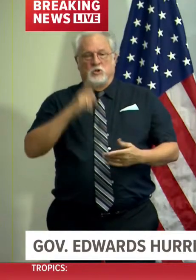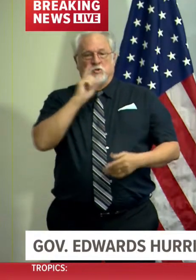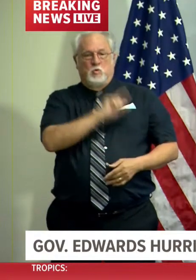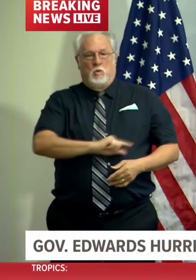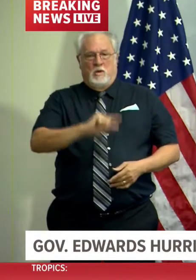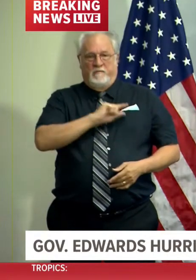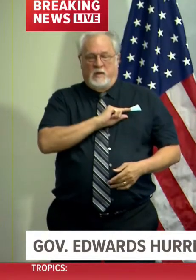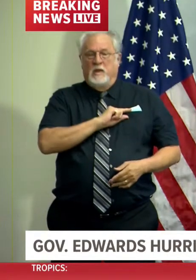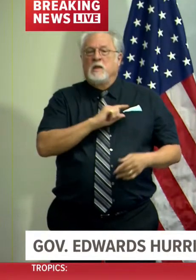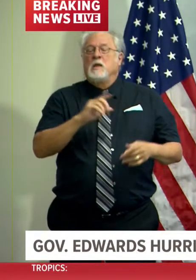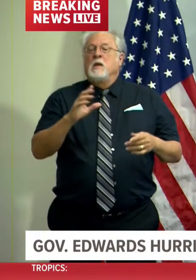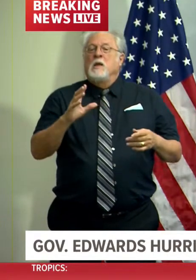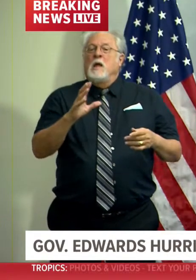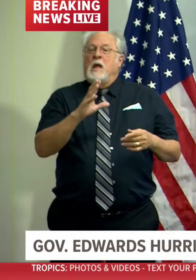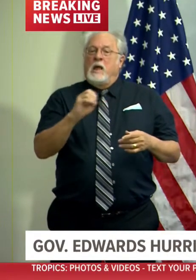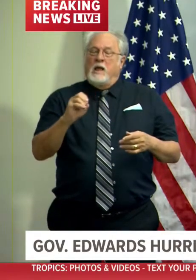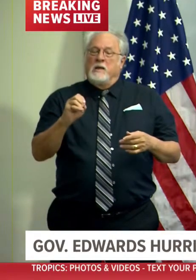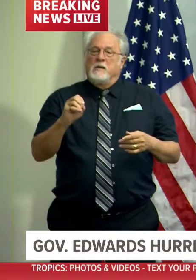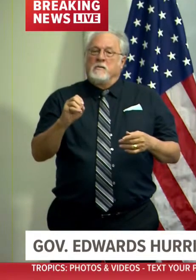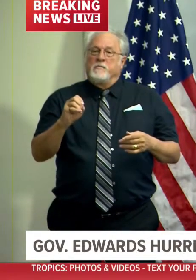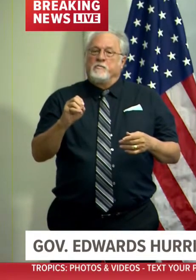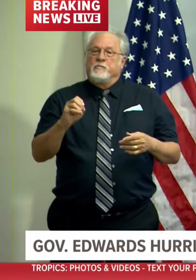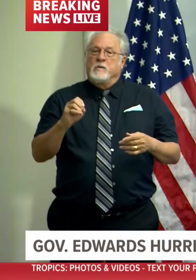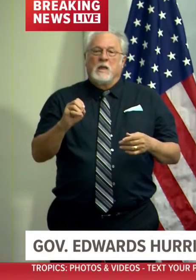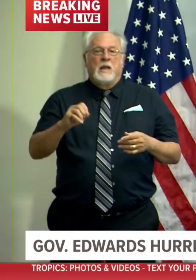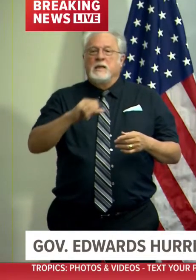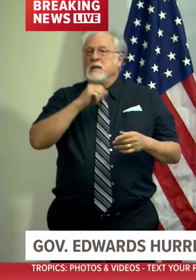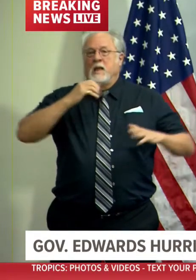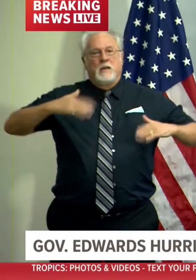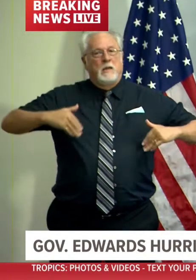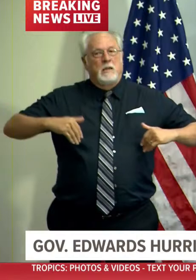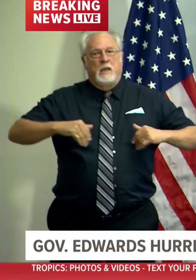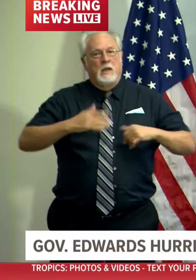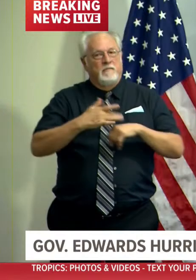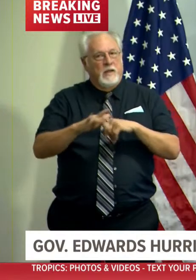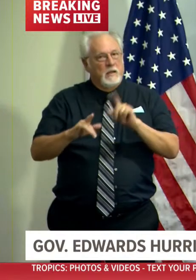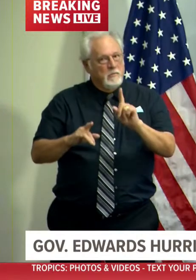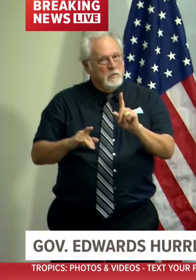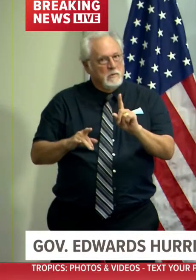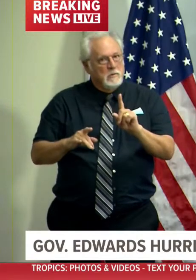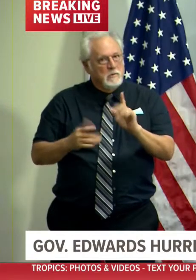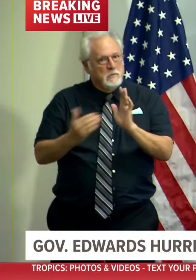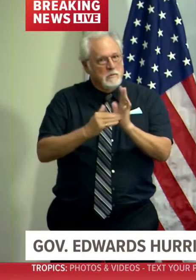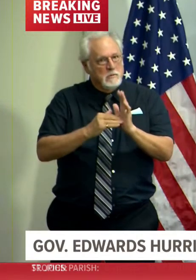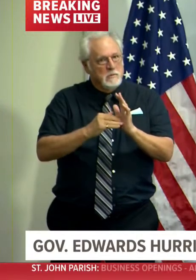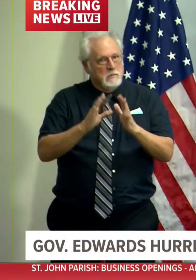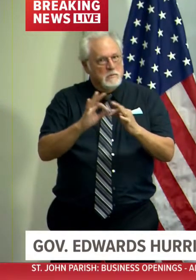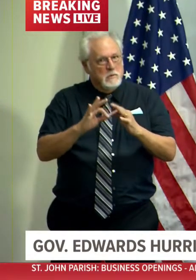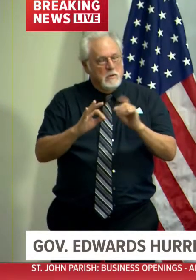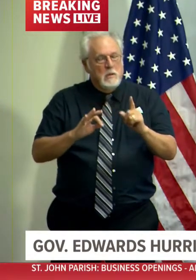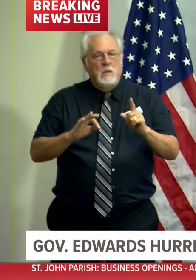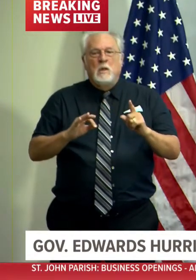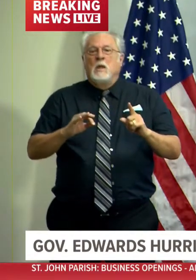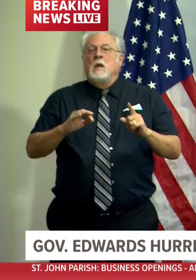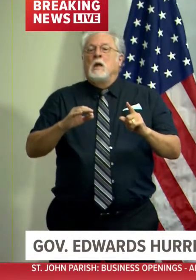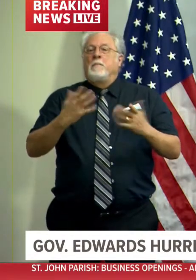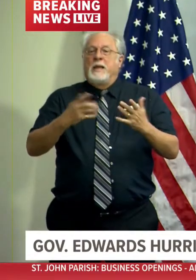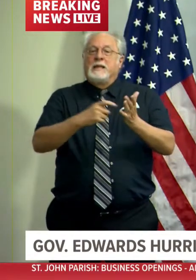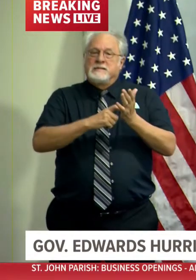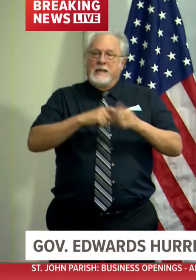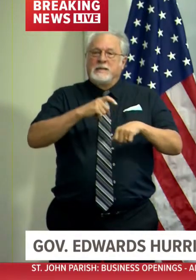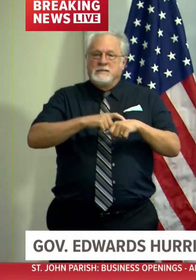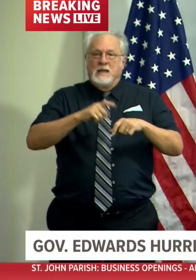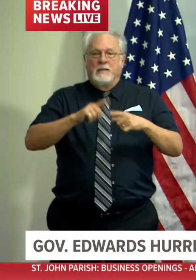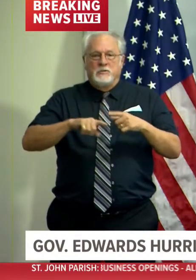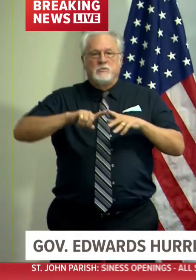qualify. And so it is not yet available. I want to repeat that. And it may take some time